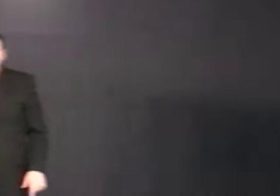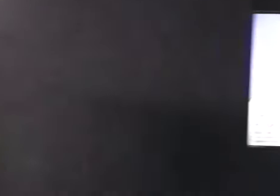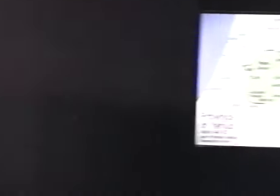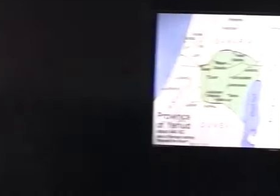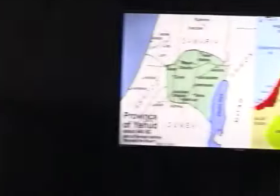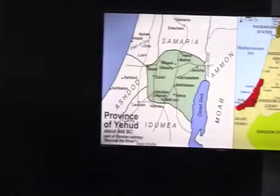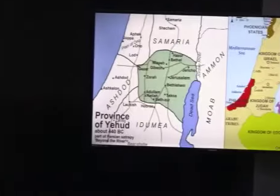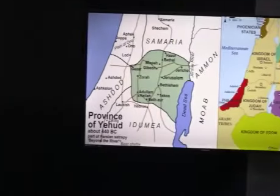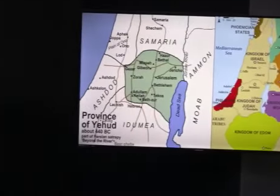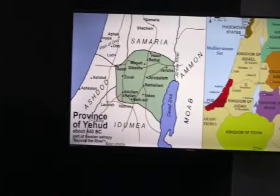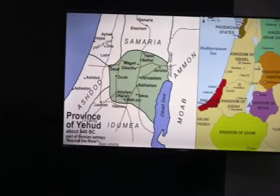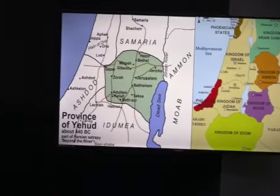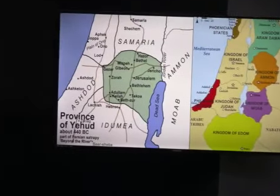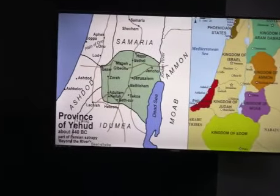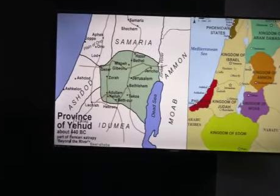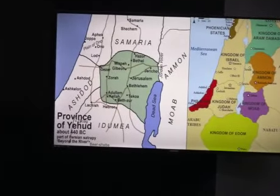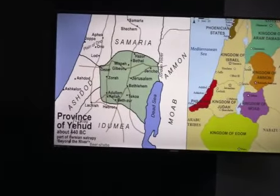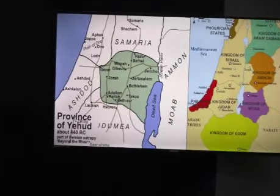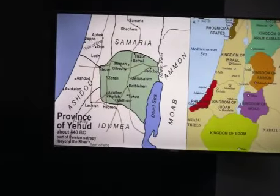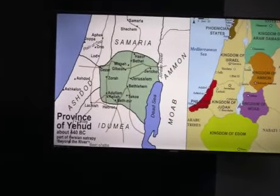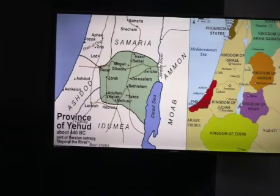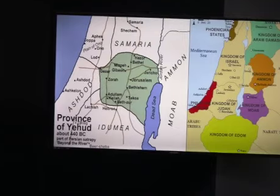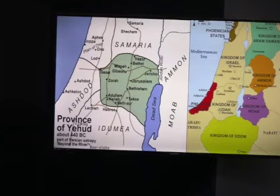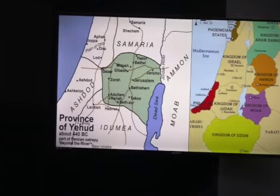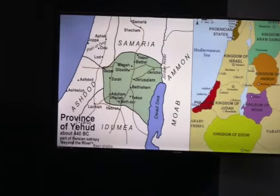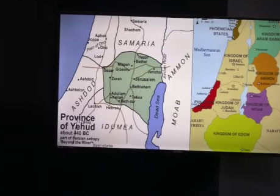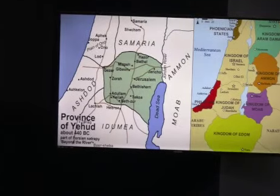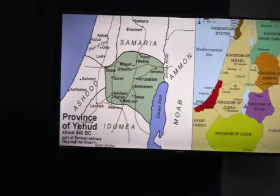to rebuild the wall.